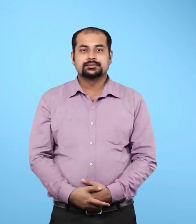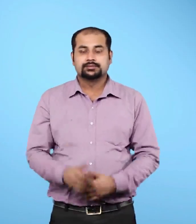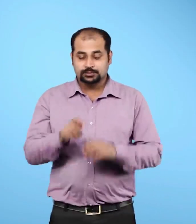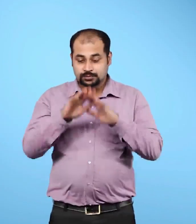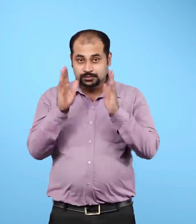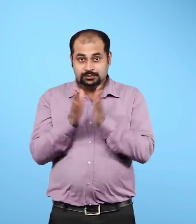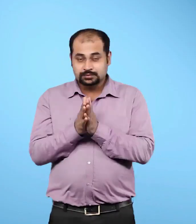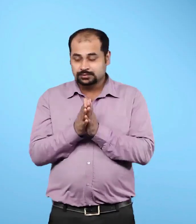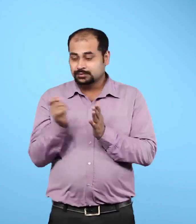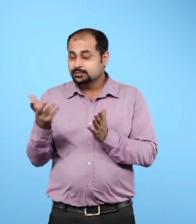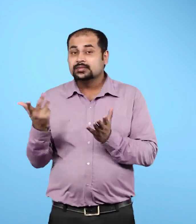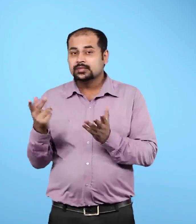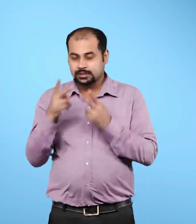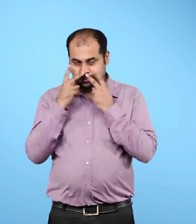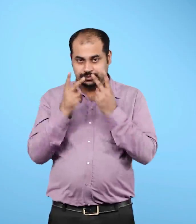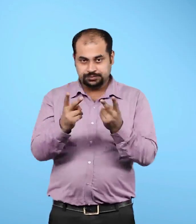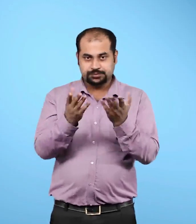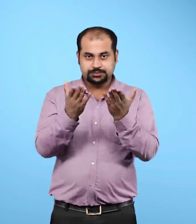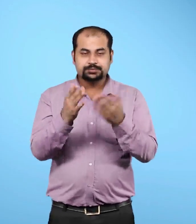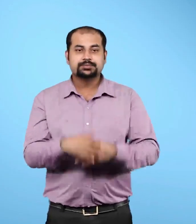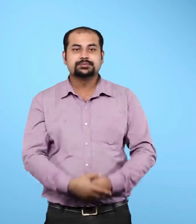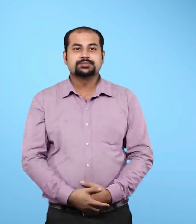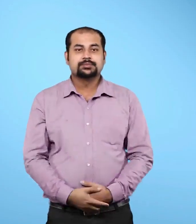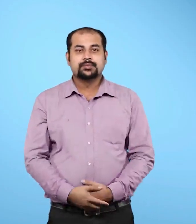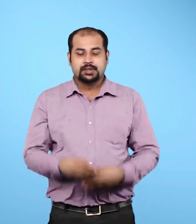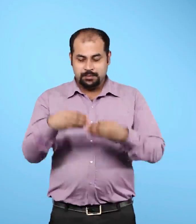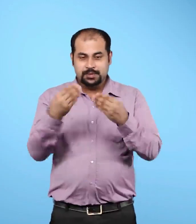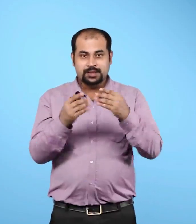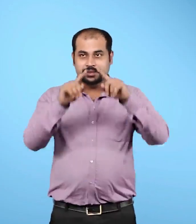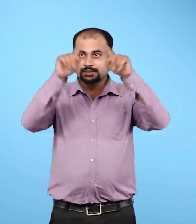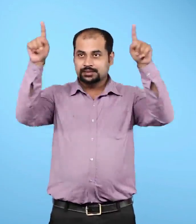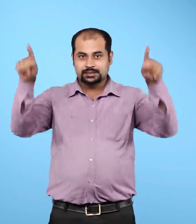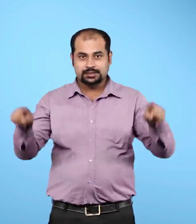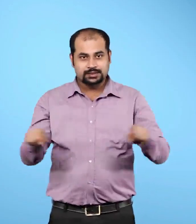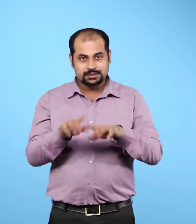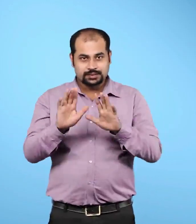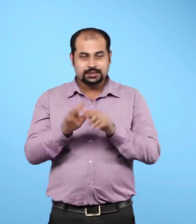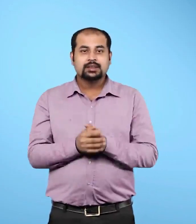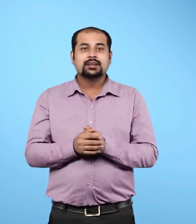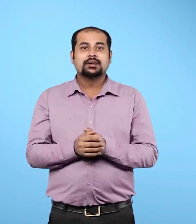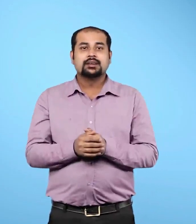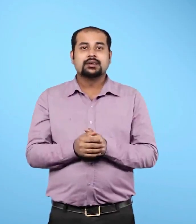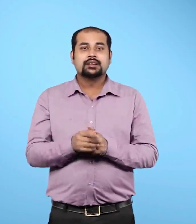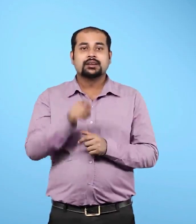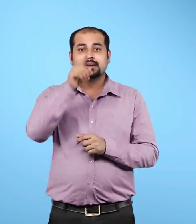Then what will be total bill amount? Row 1, column 1, dahi vada,